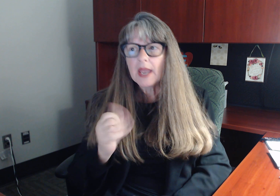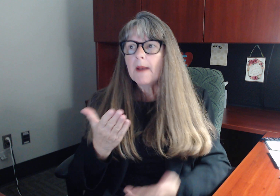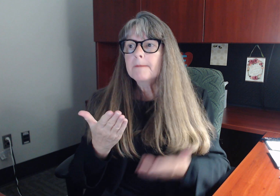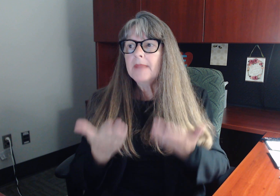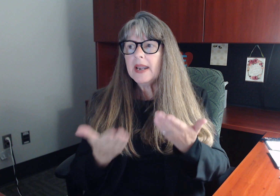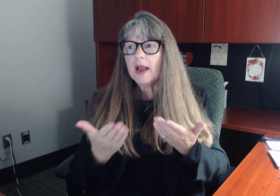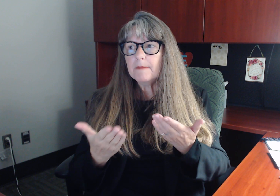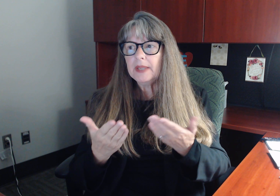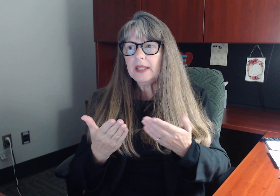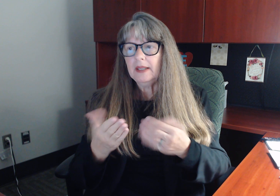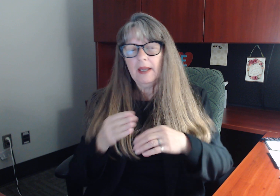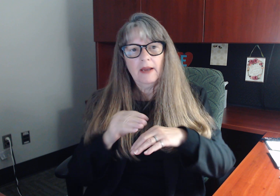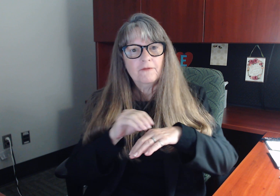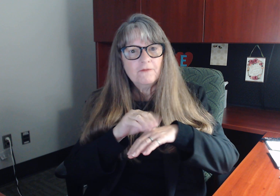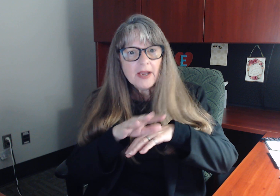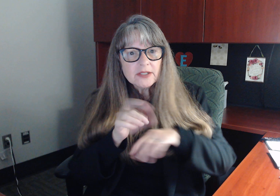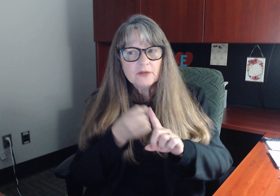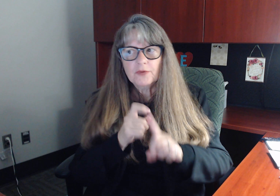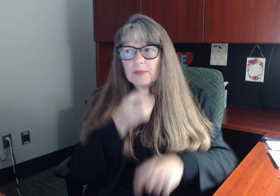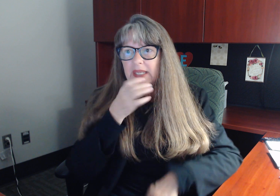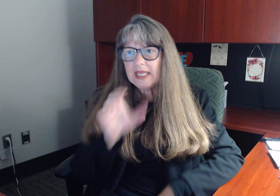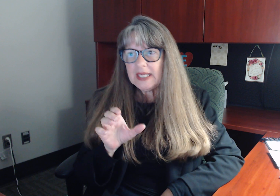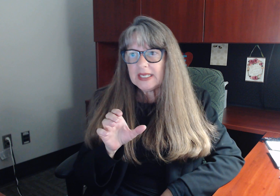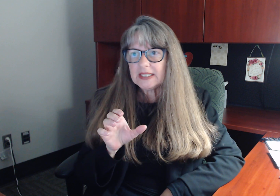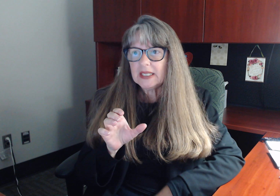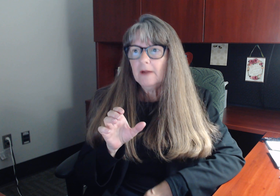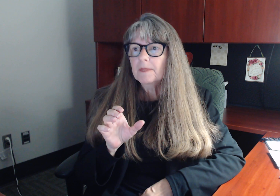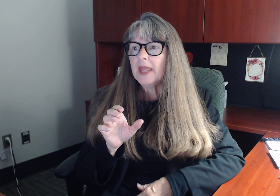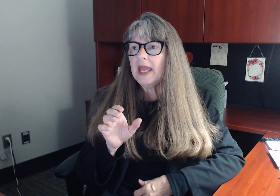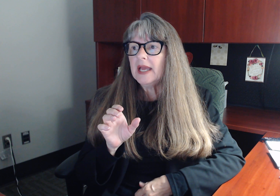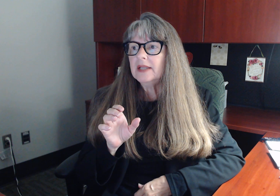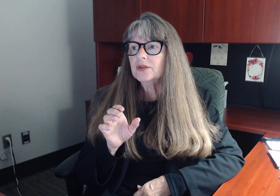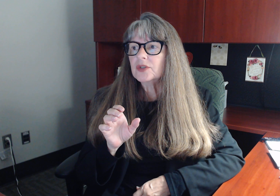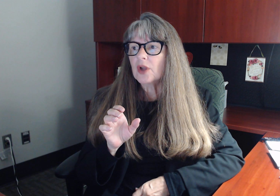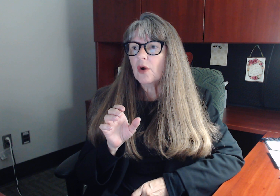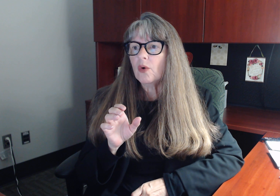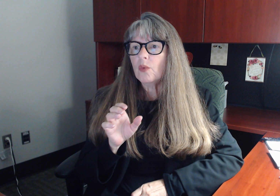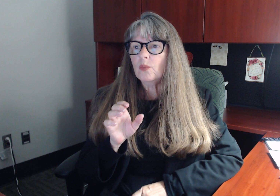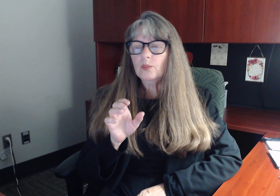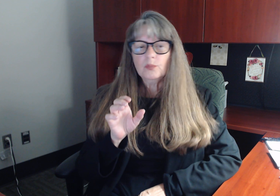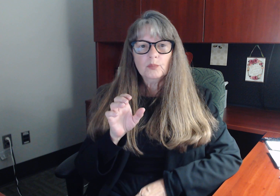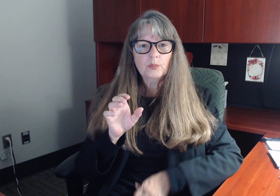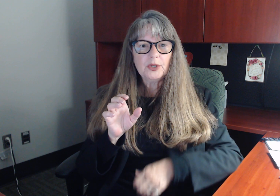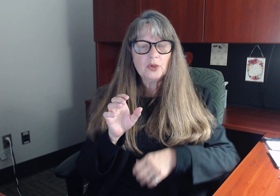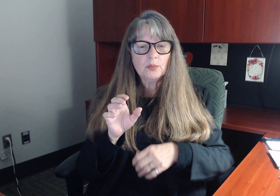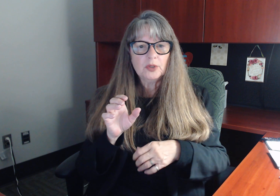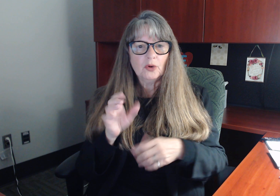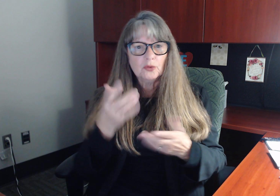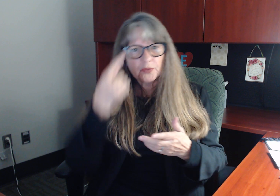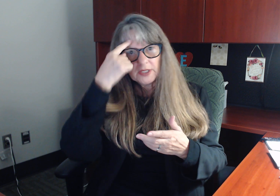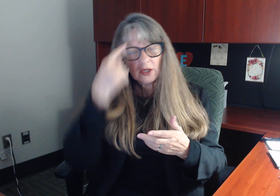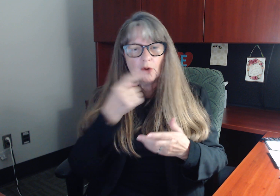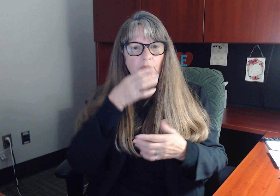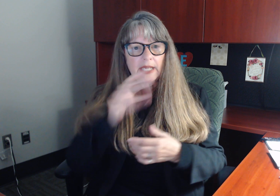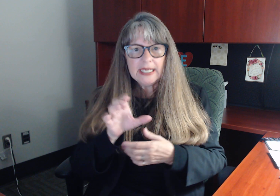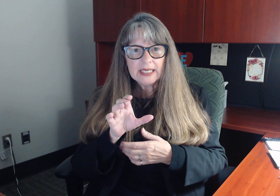may not be affected from the heat. And so when you're thinking, oh, you're heating it